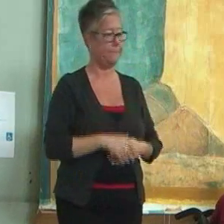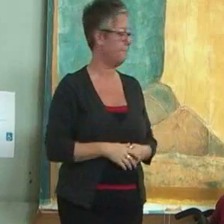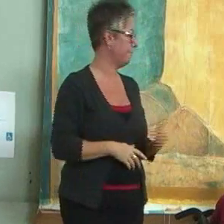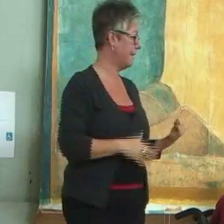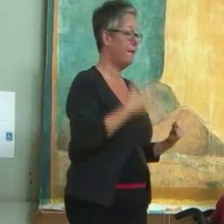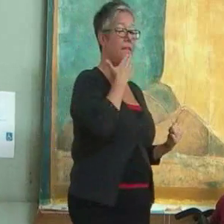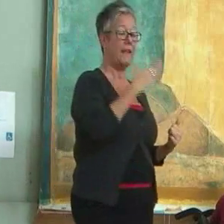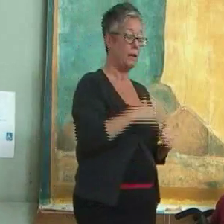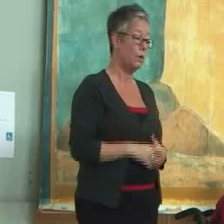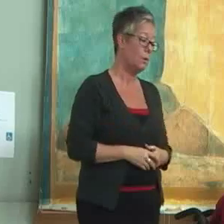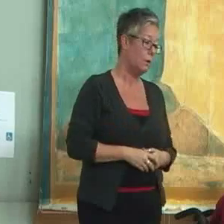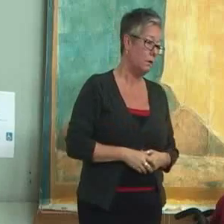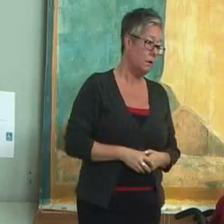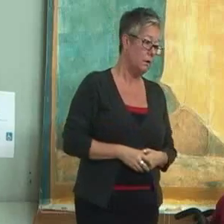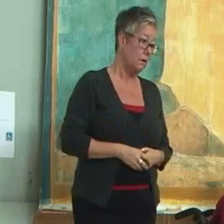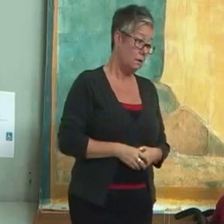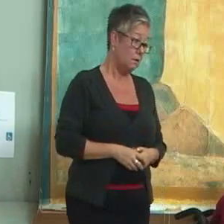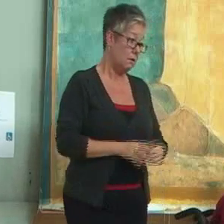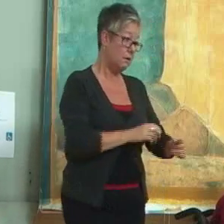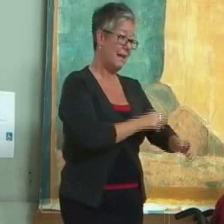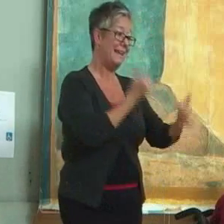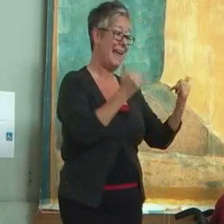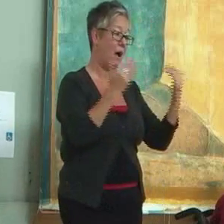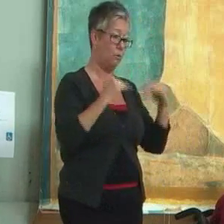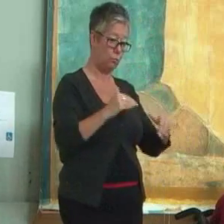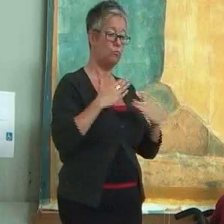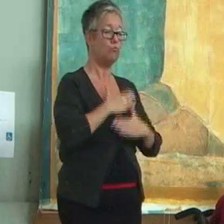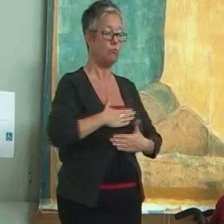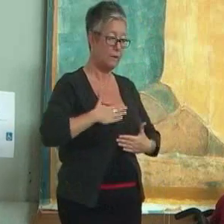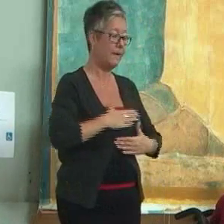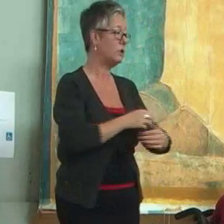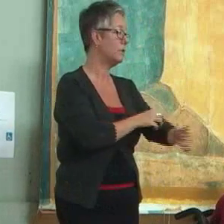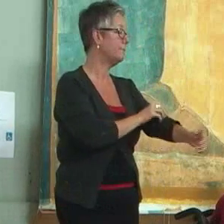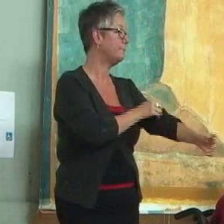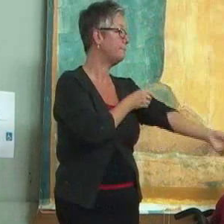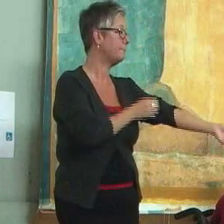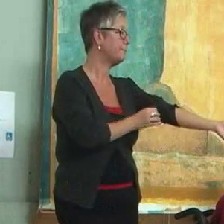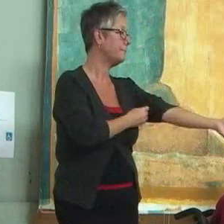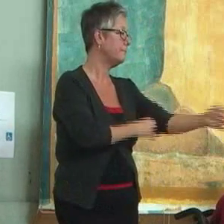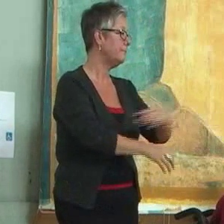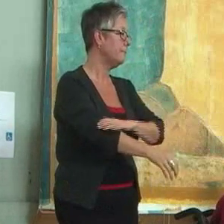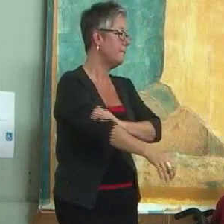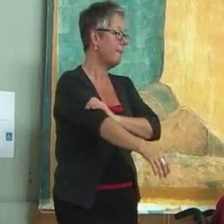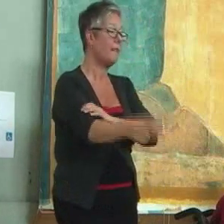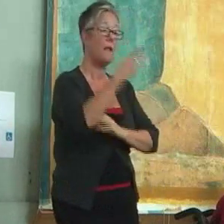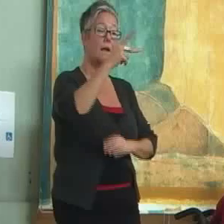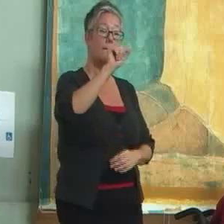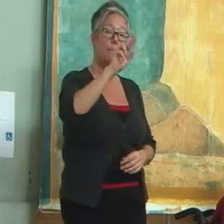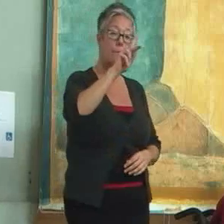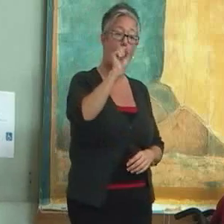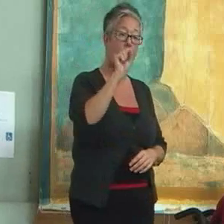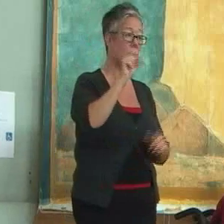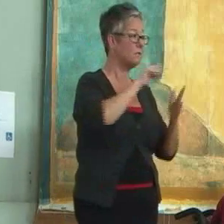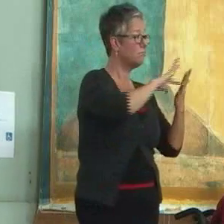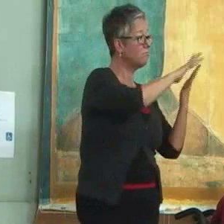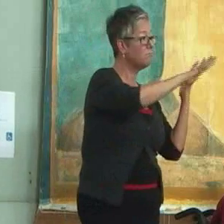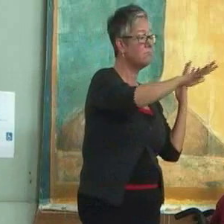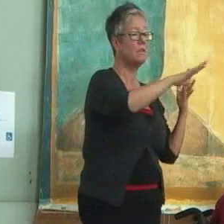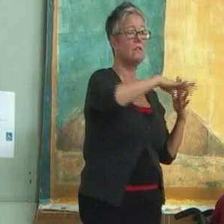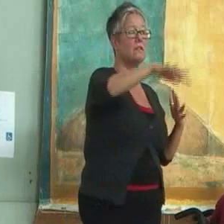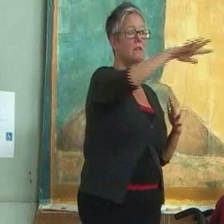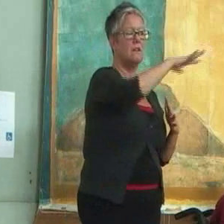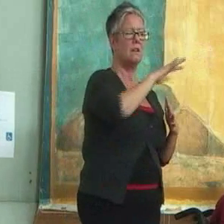Now, on to the question about recreation. How will you ensure that Parks, Forestry, and Recreation comes out with a